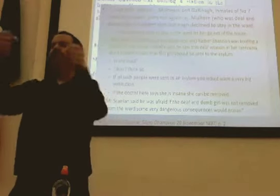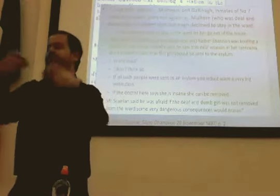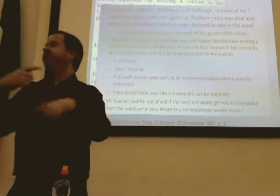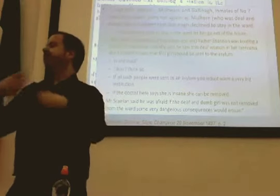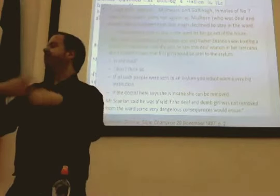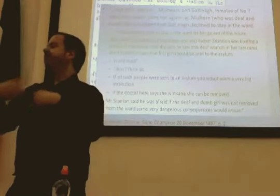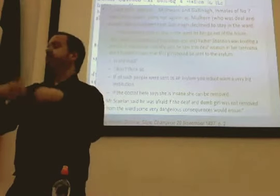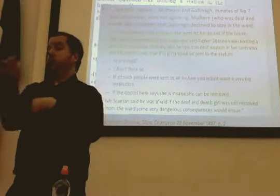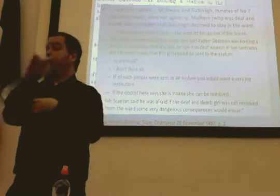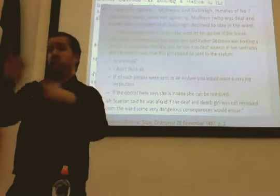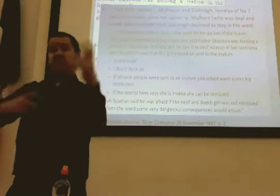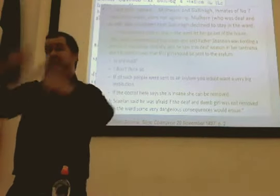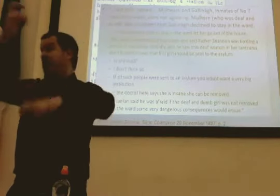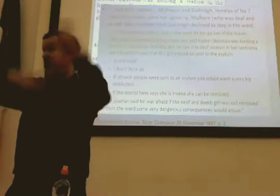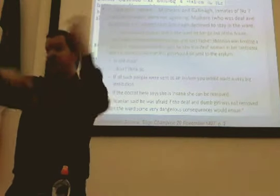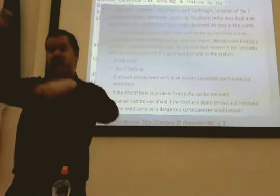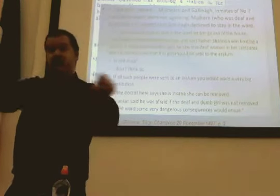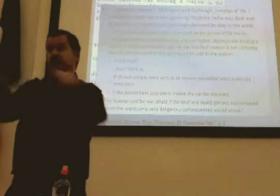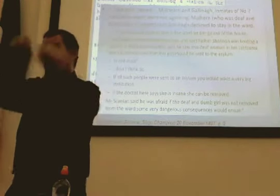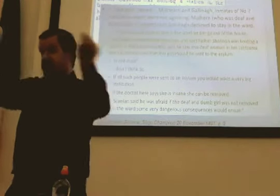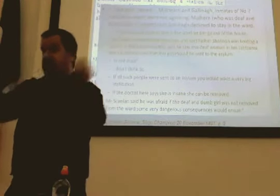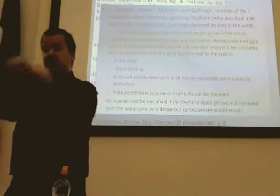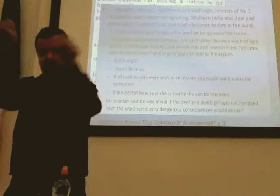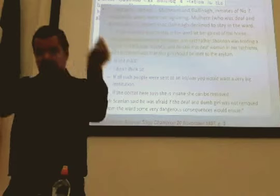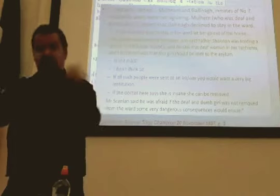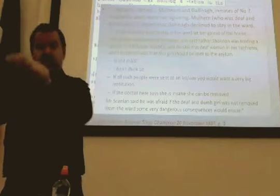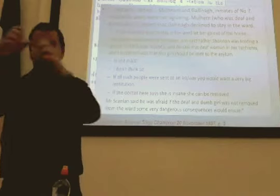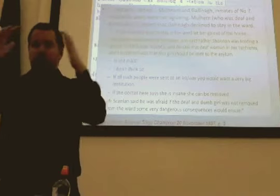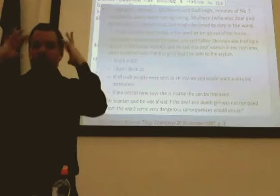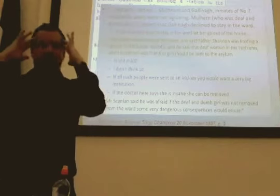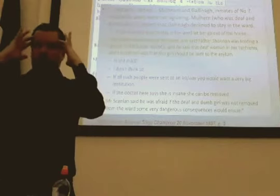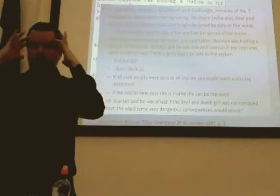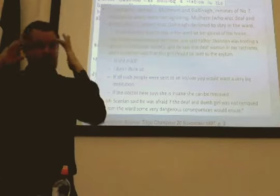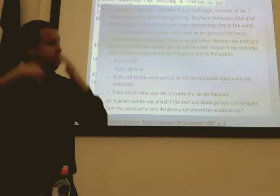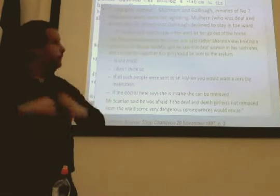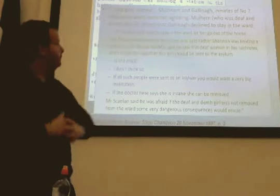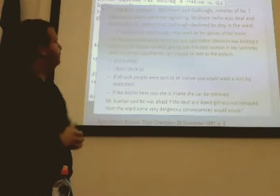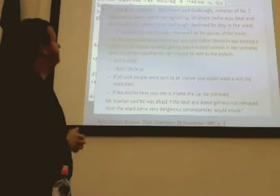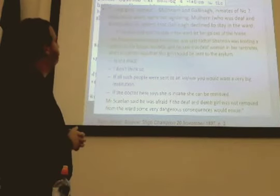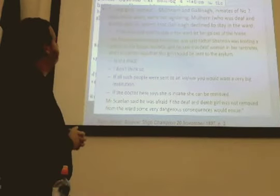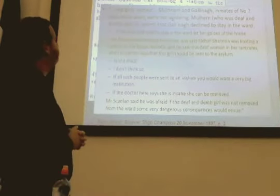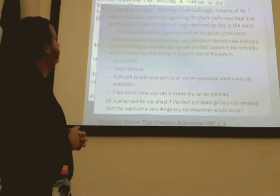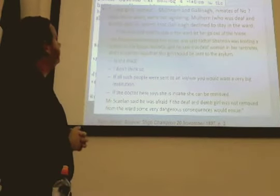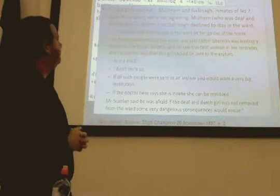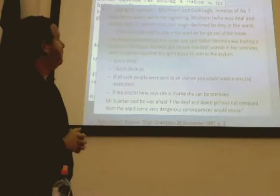special ward, and both of them were rowing and arguing and fighting.